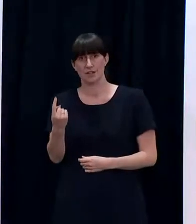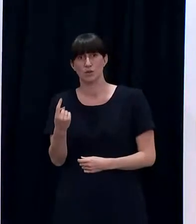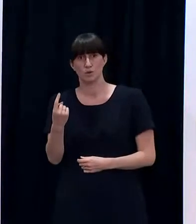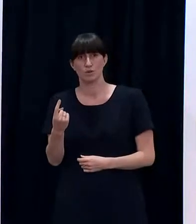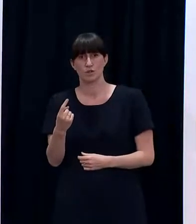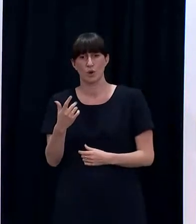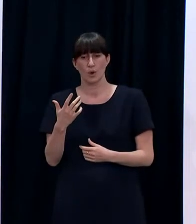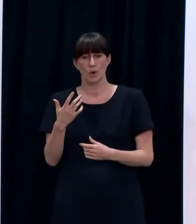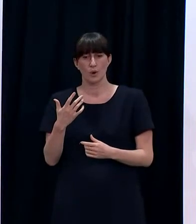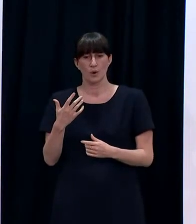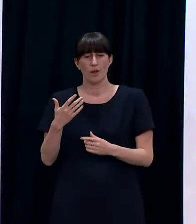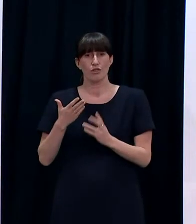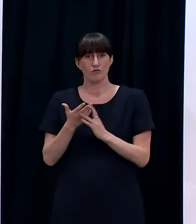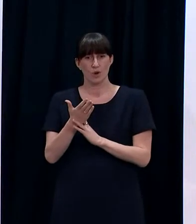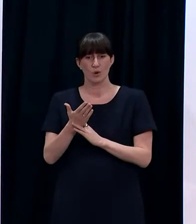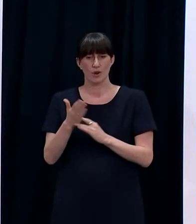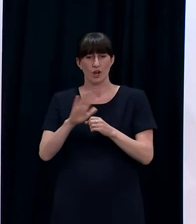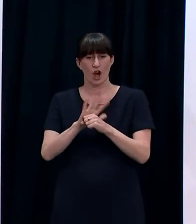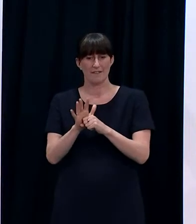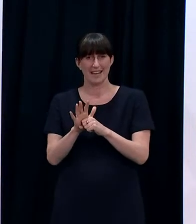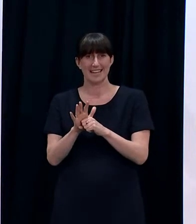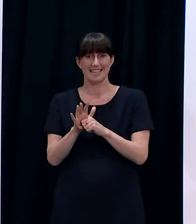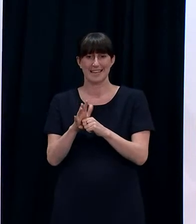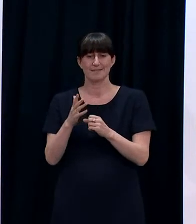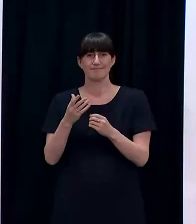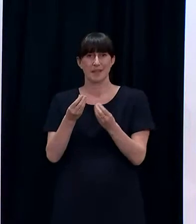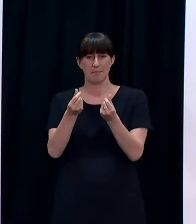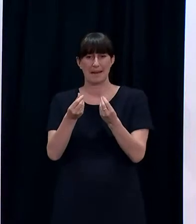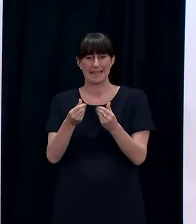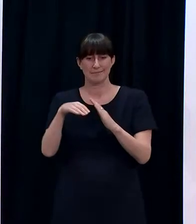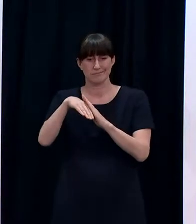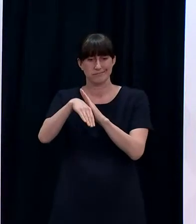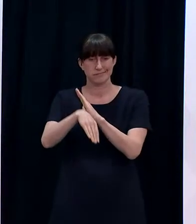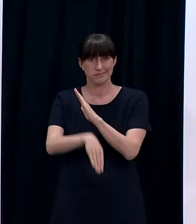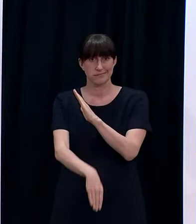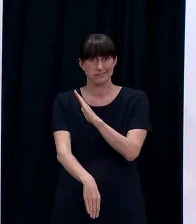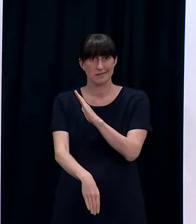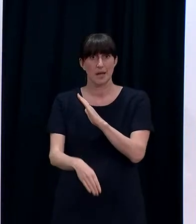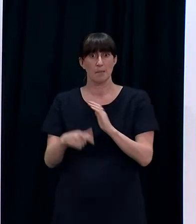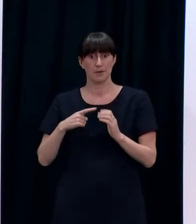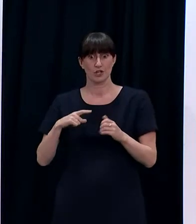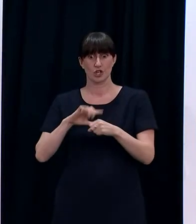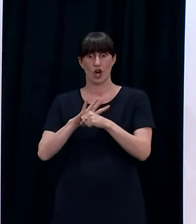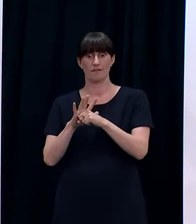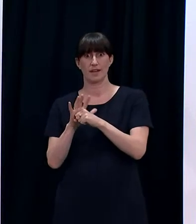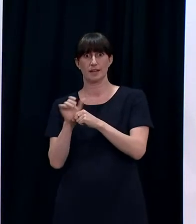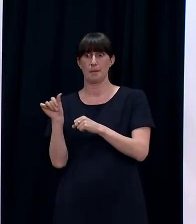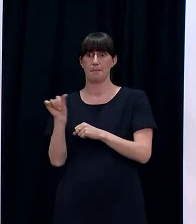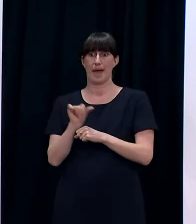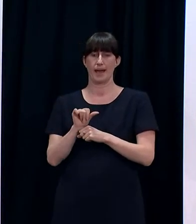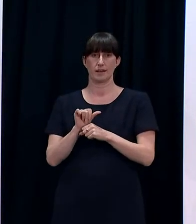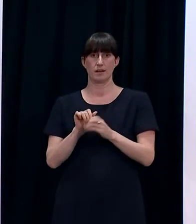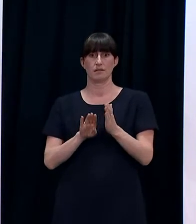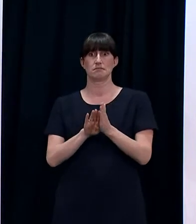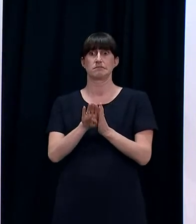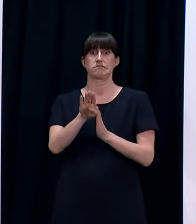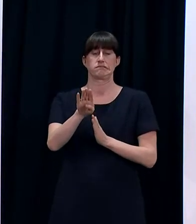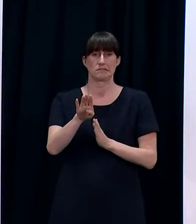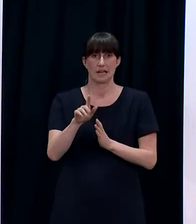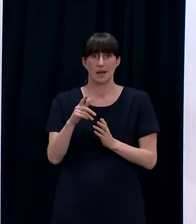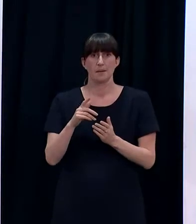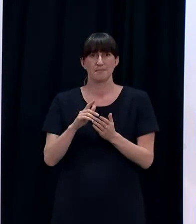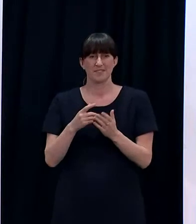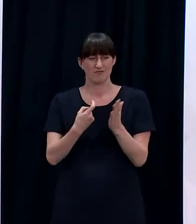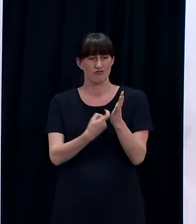particular outbreak, we have the Resurgent Support Payment. This is a payment that is provided to help businesses meet fixed costs such